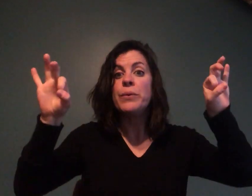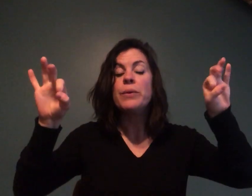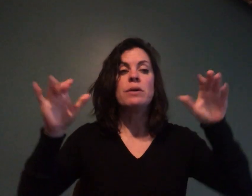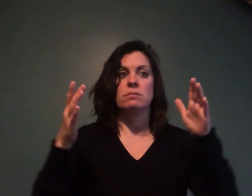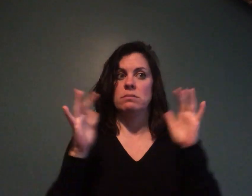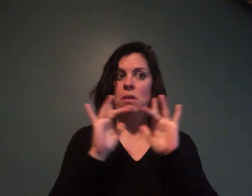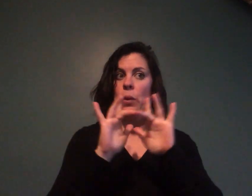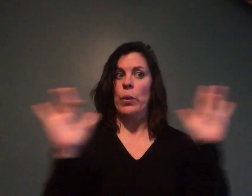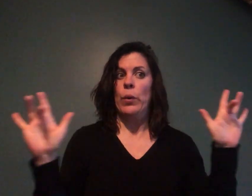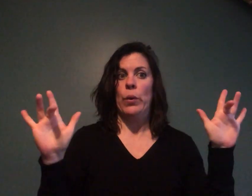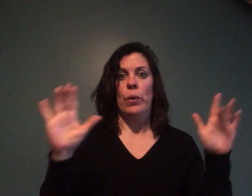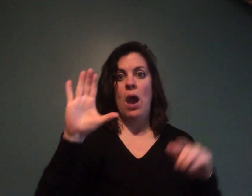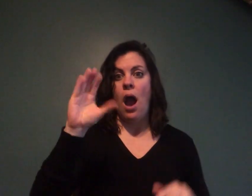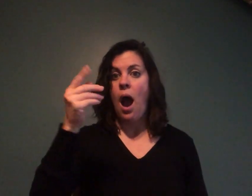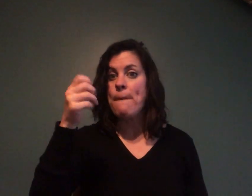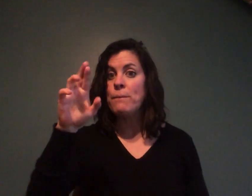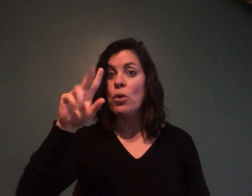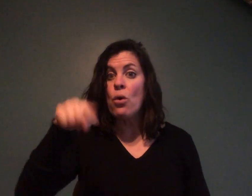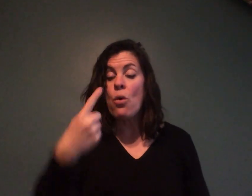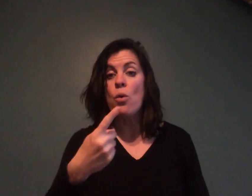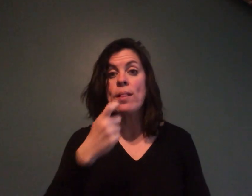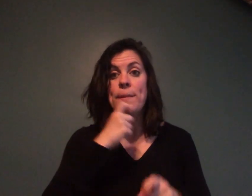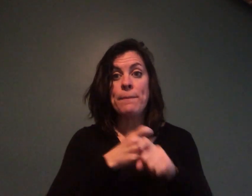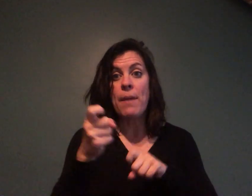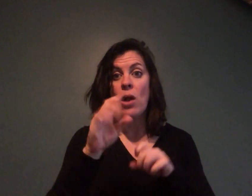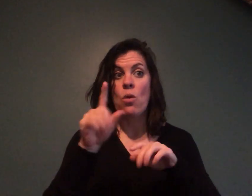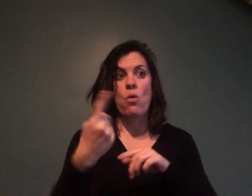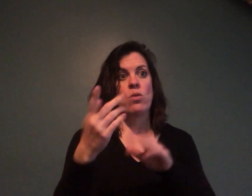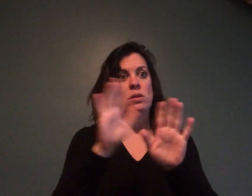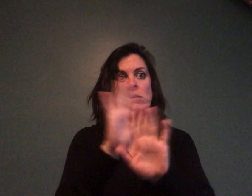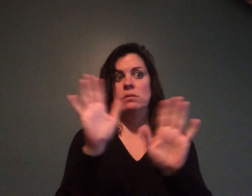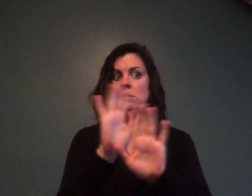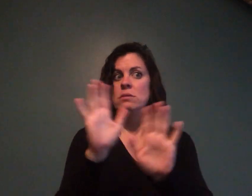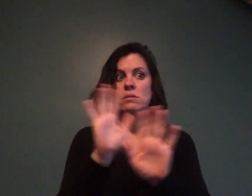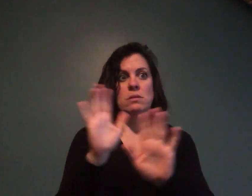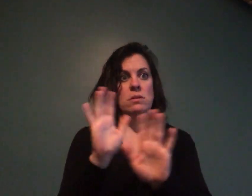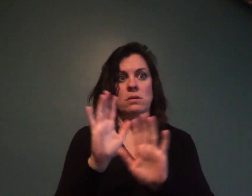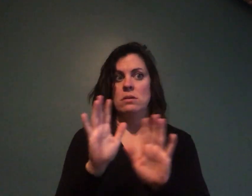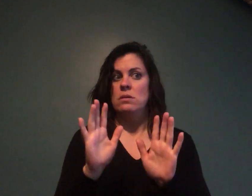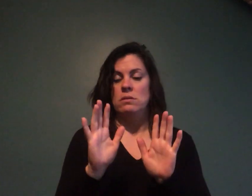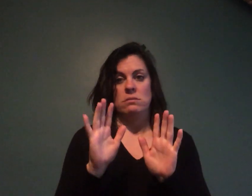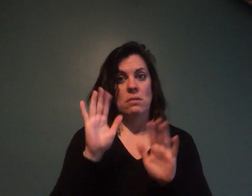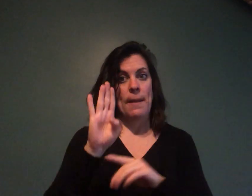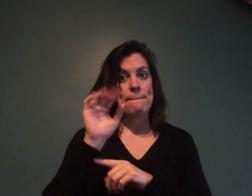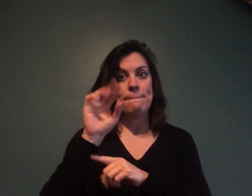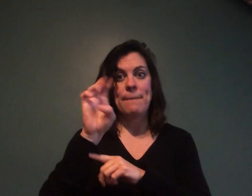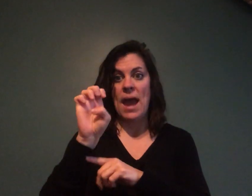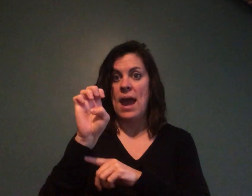wire. All right. Metal ladders by Electrical Power, we talked about that earlier.